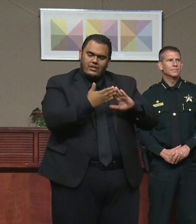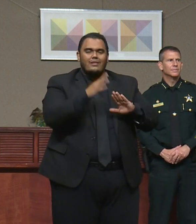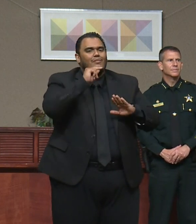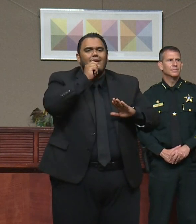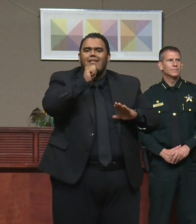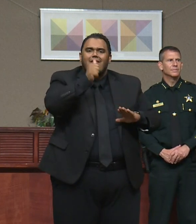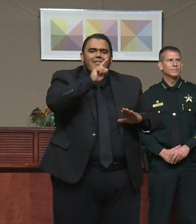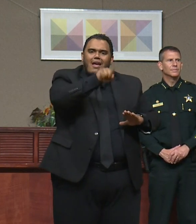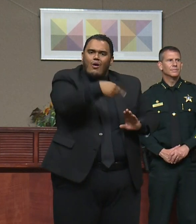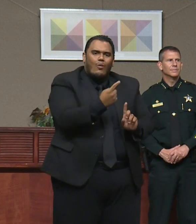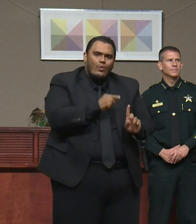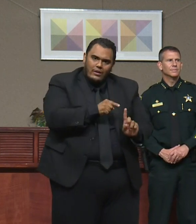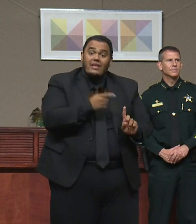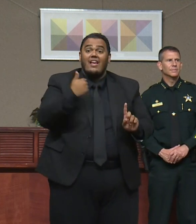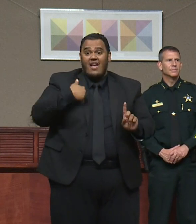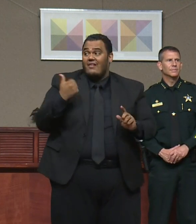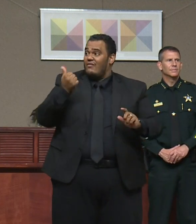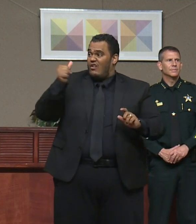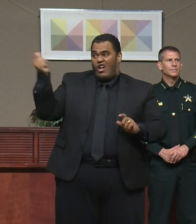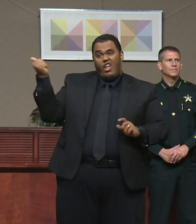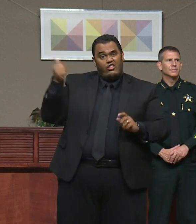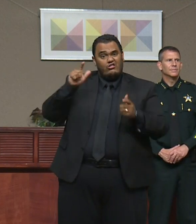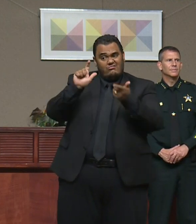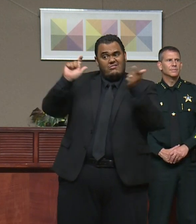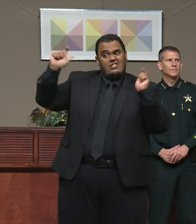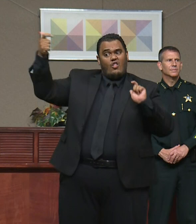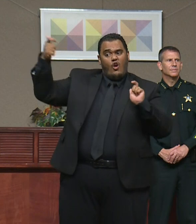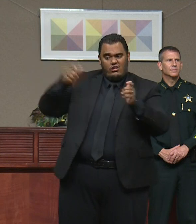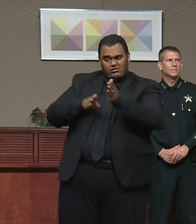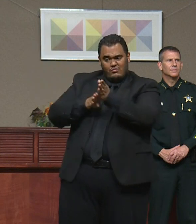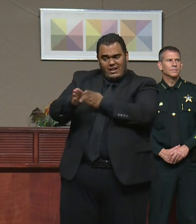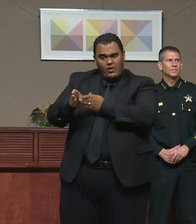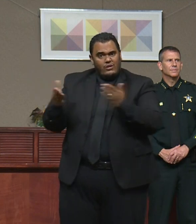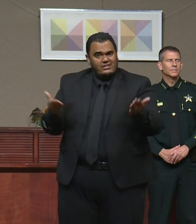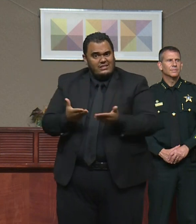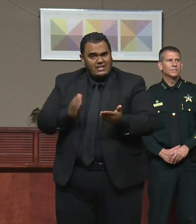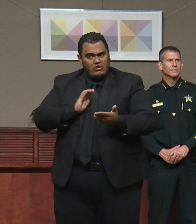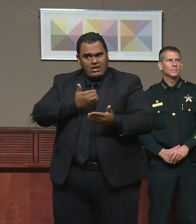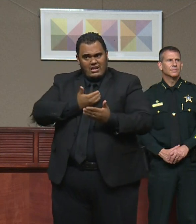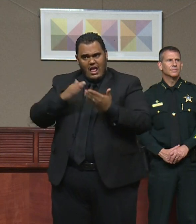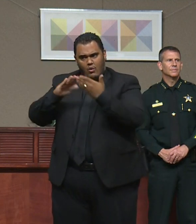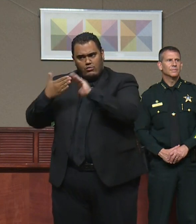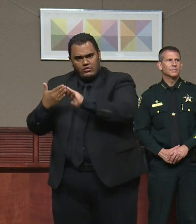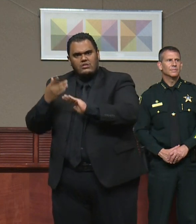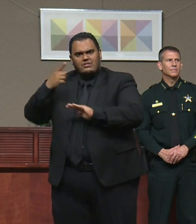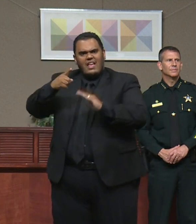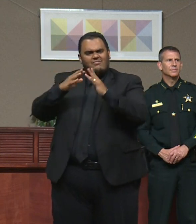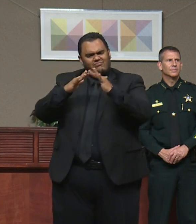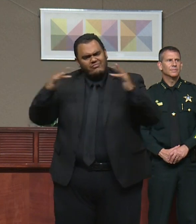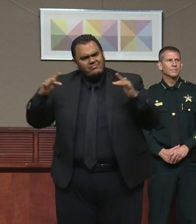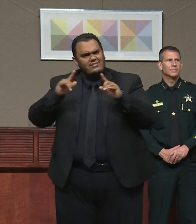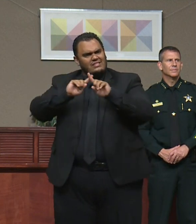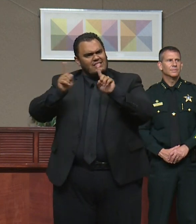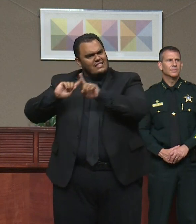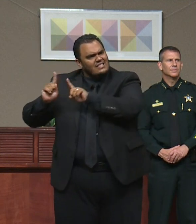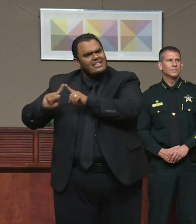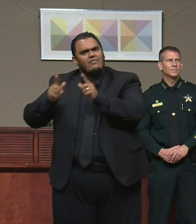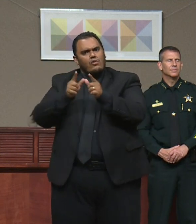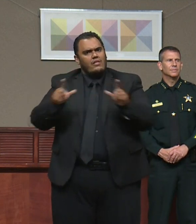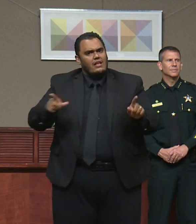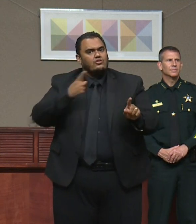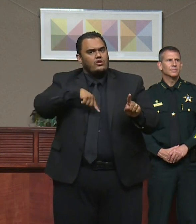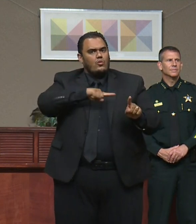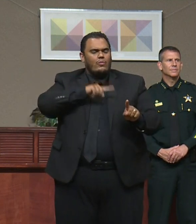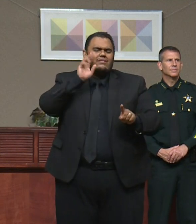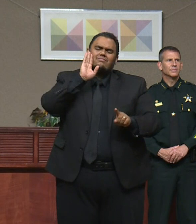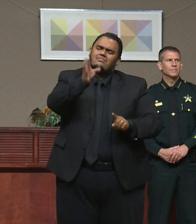other sizable minorities in our community that speak a diverse range of languages that will, of course, will